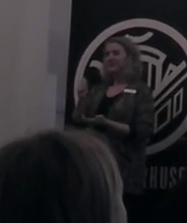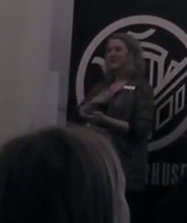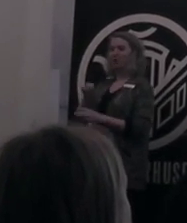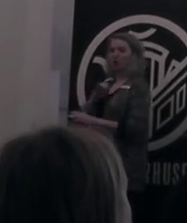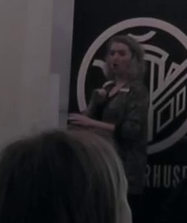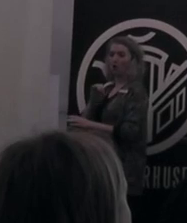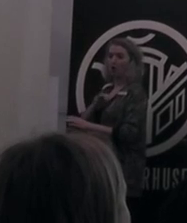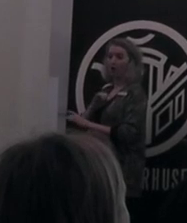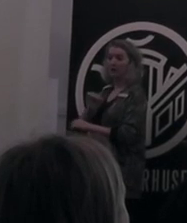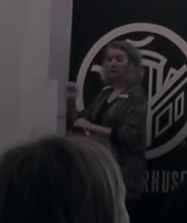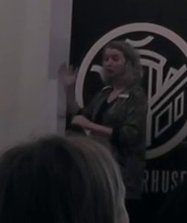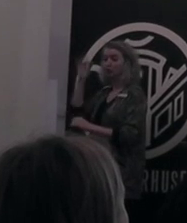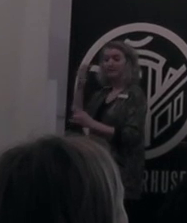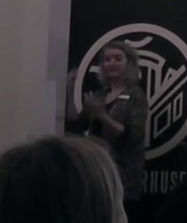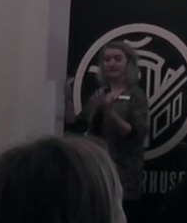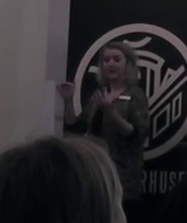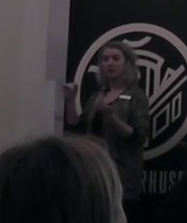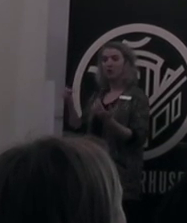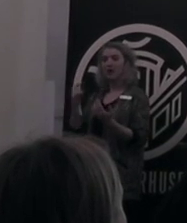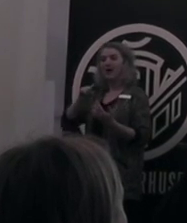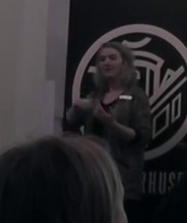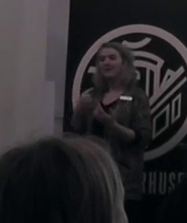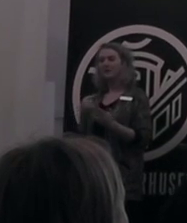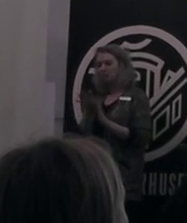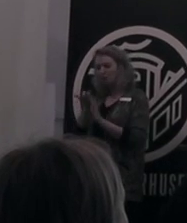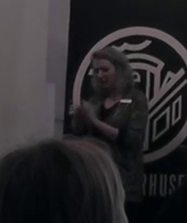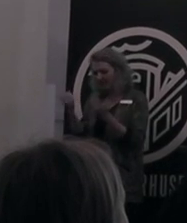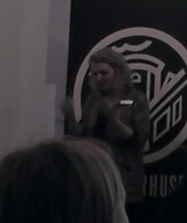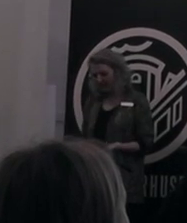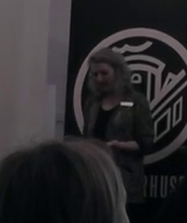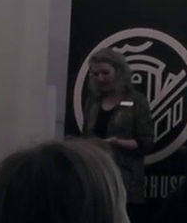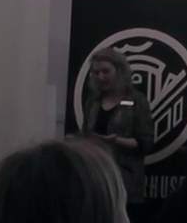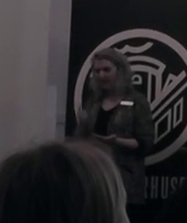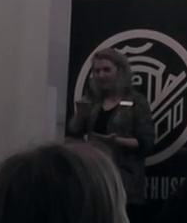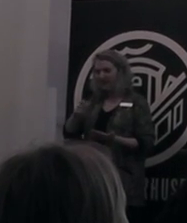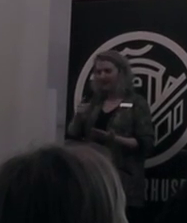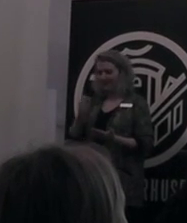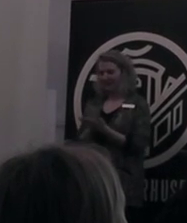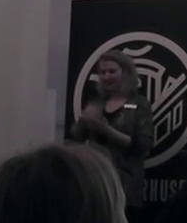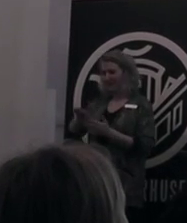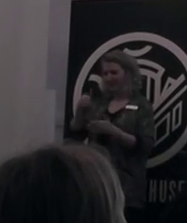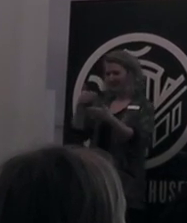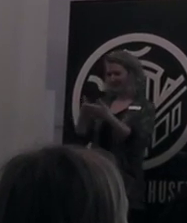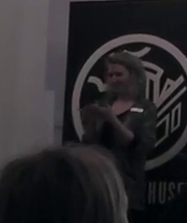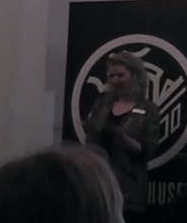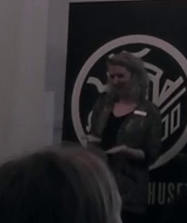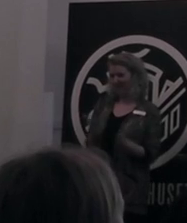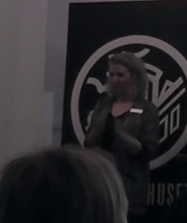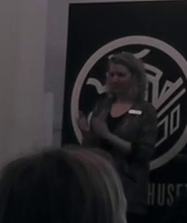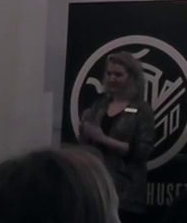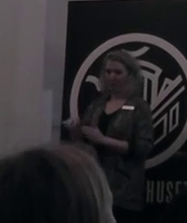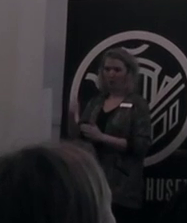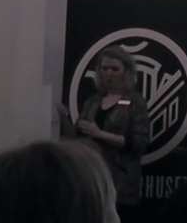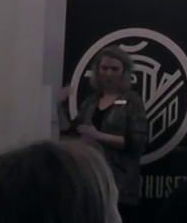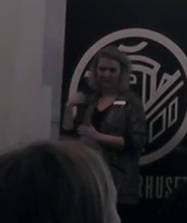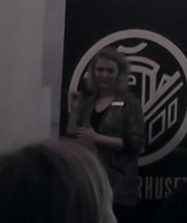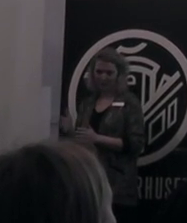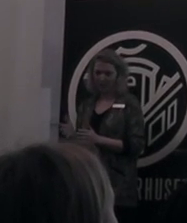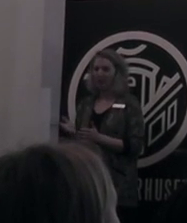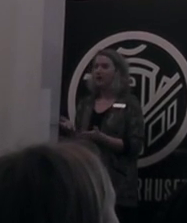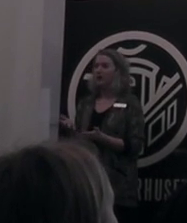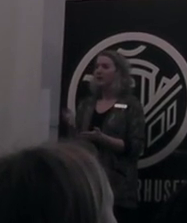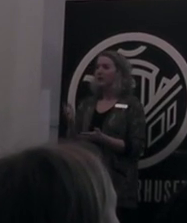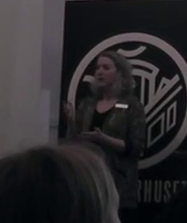dream was that we would get to a day where we are closer today than we were, obviously, 40 years ago, where